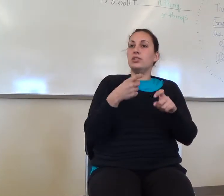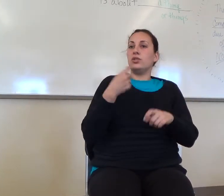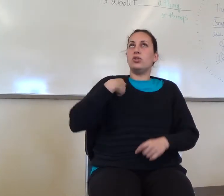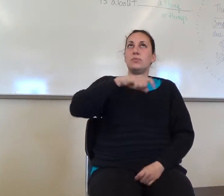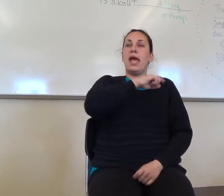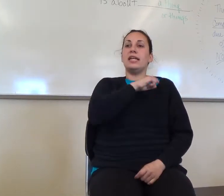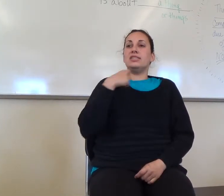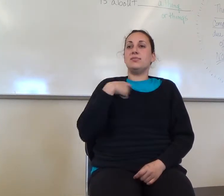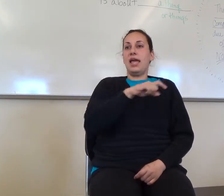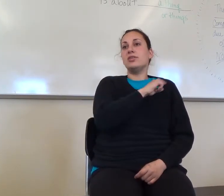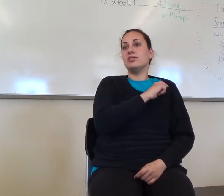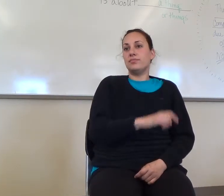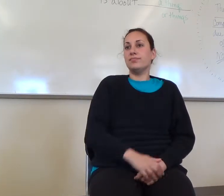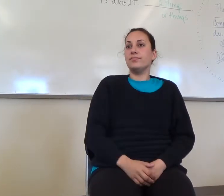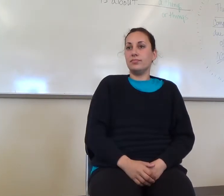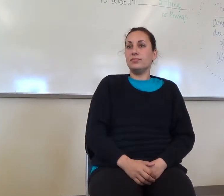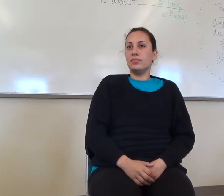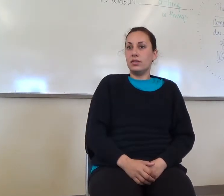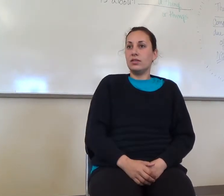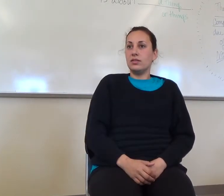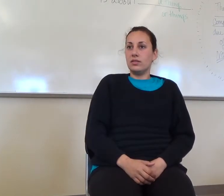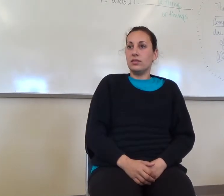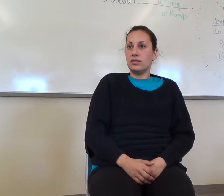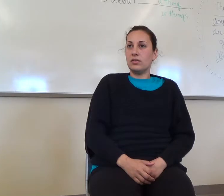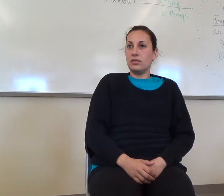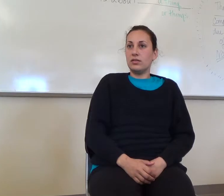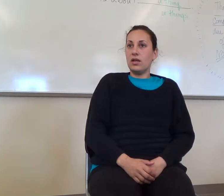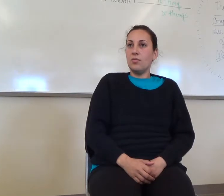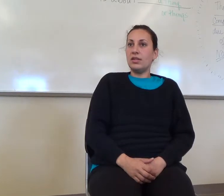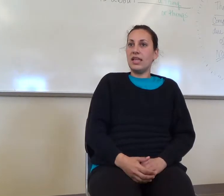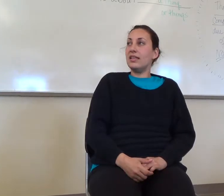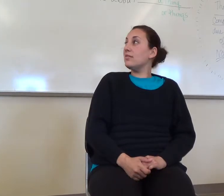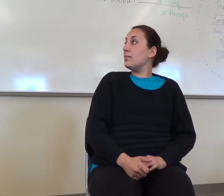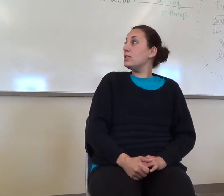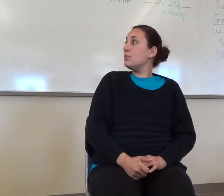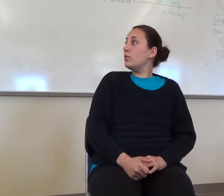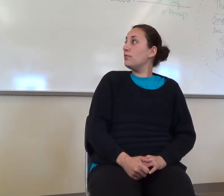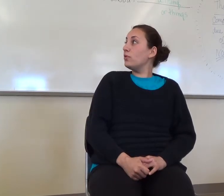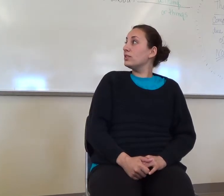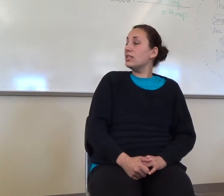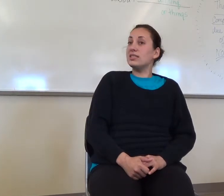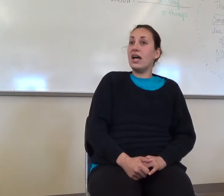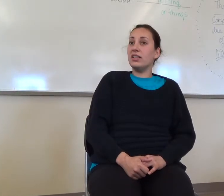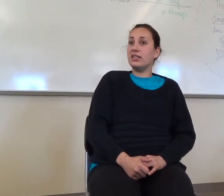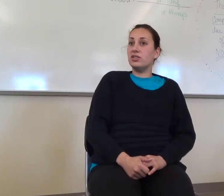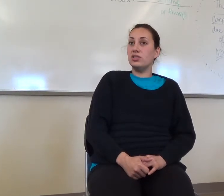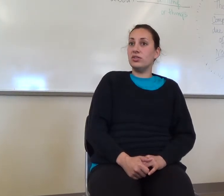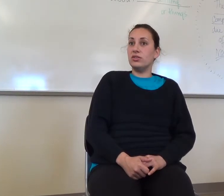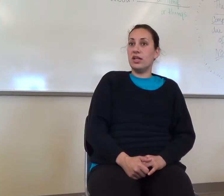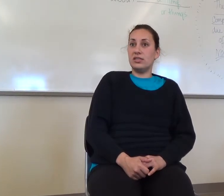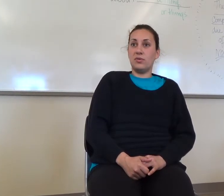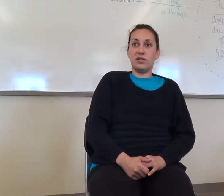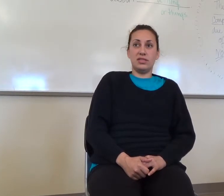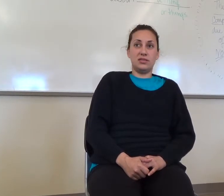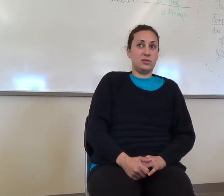But those two languages are close. Okay. But that means beautiful in Italian too, as well as mm-hmm.